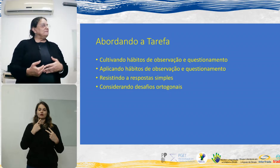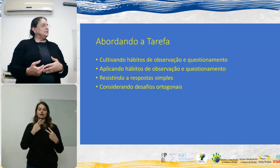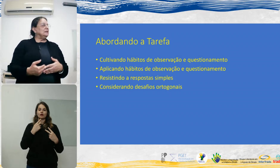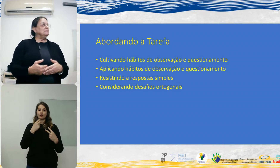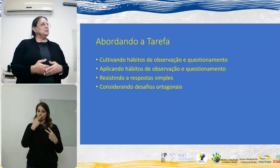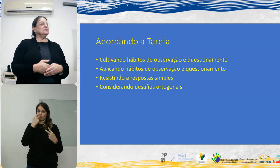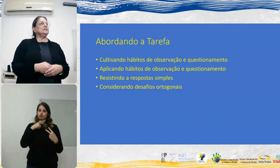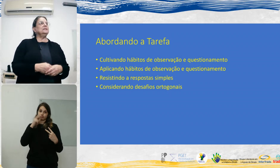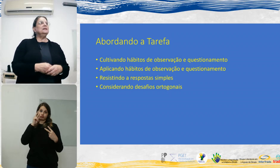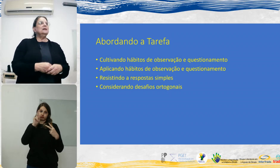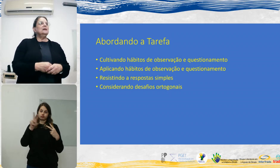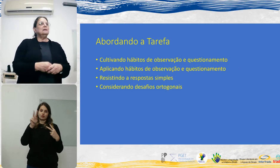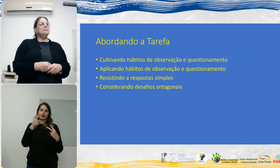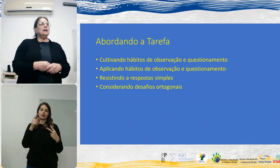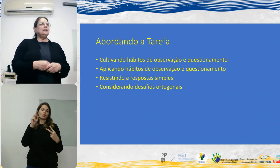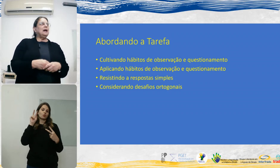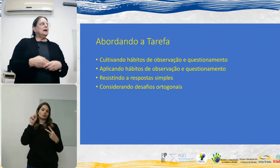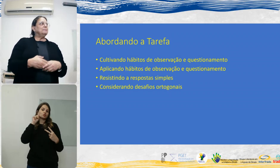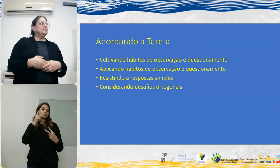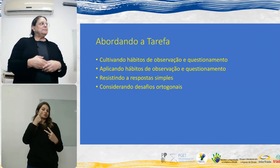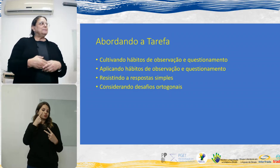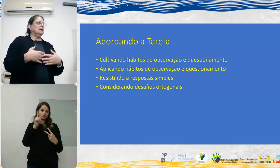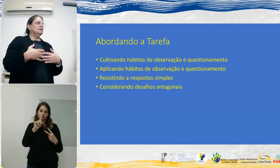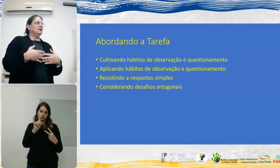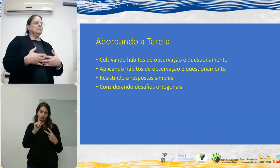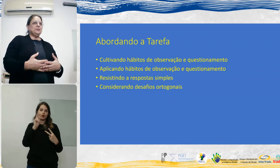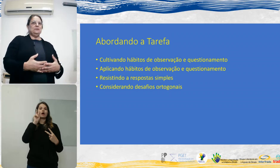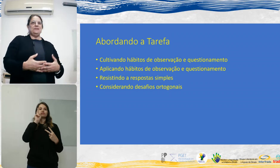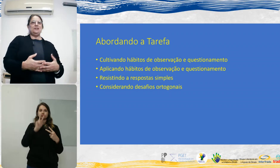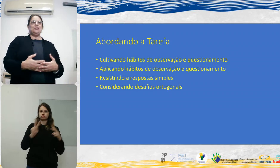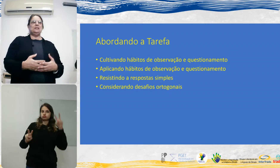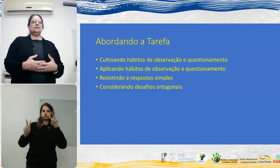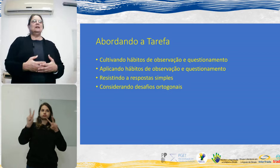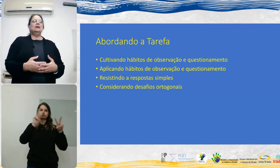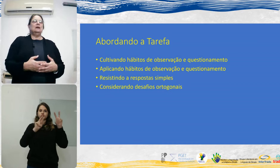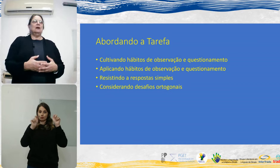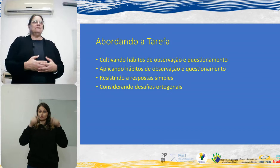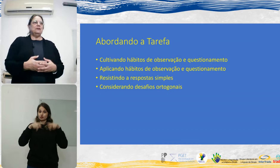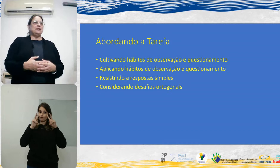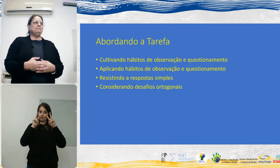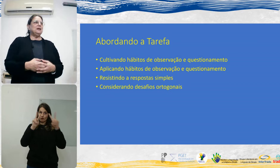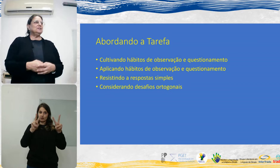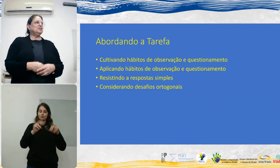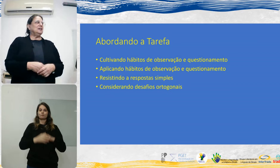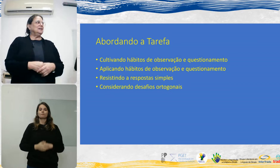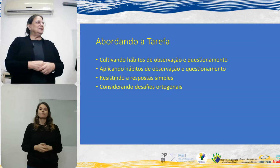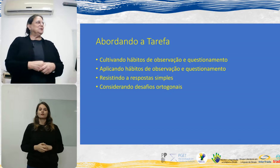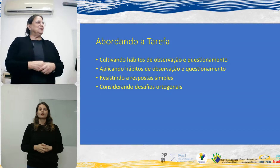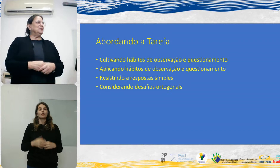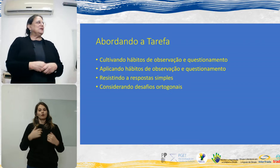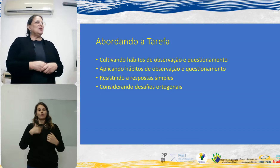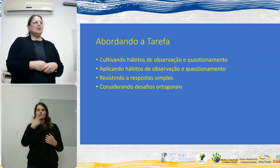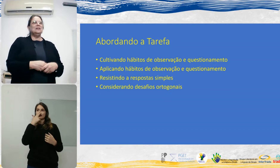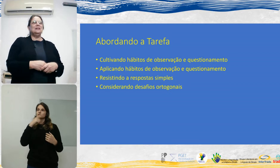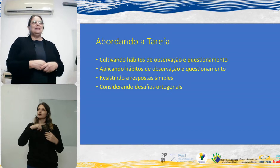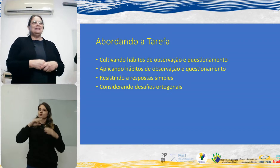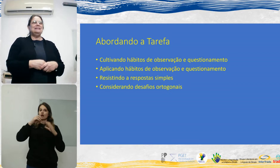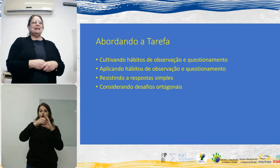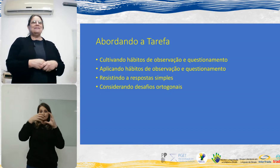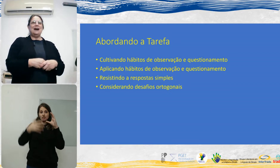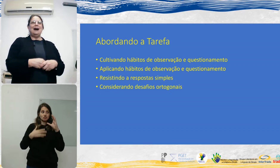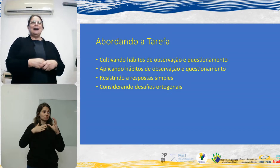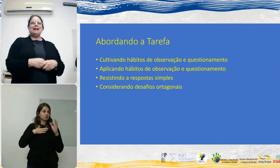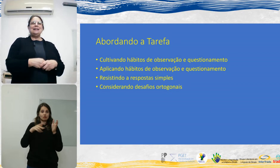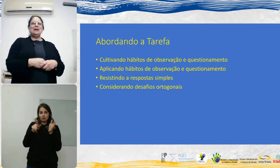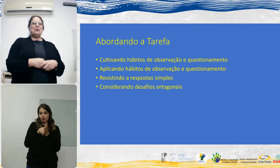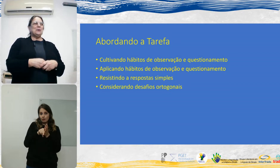not a deaf blind person. My habits of observation are very much what we call